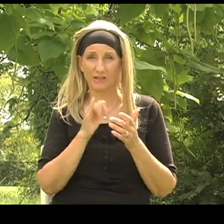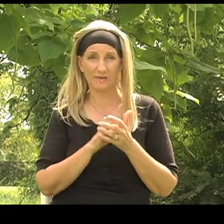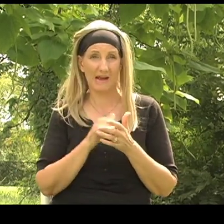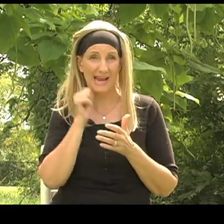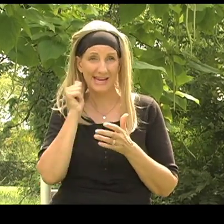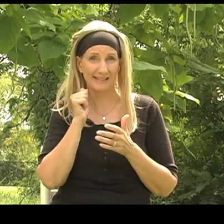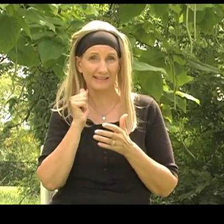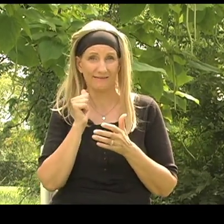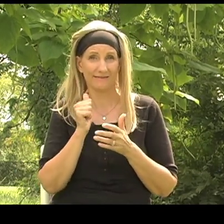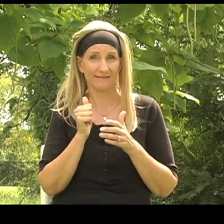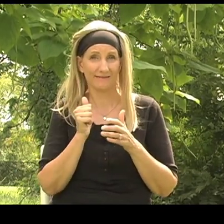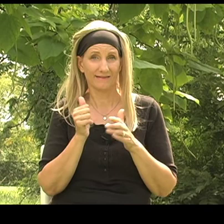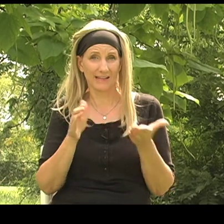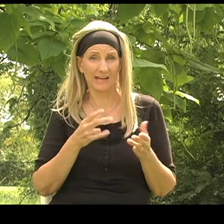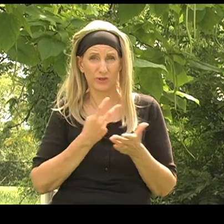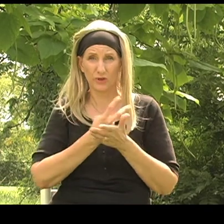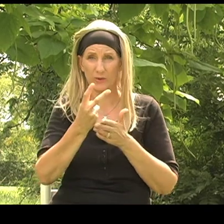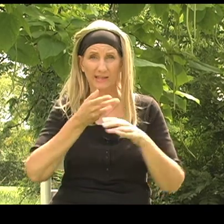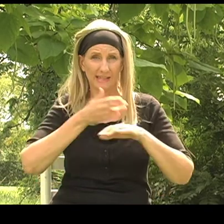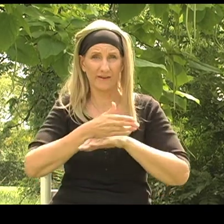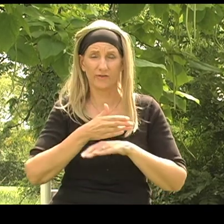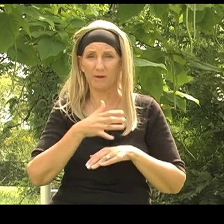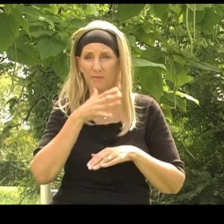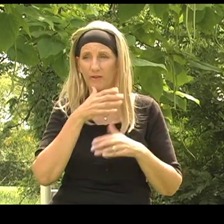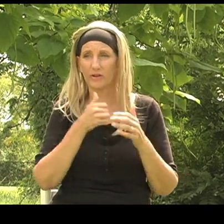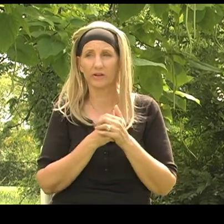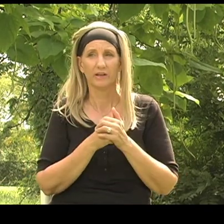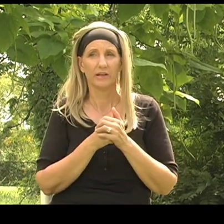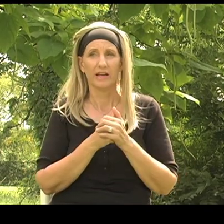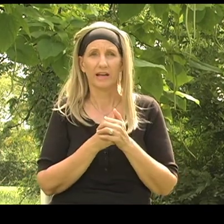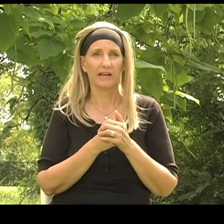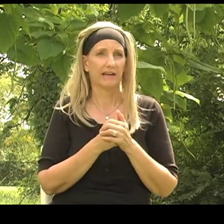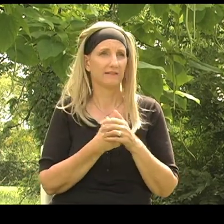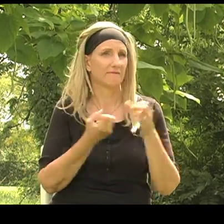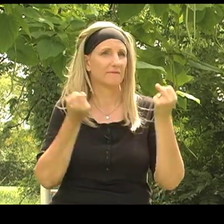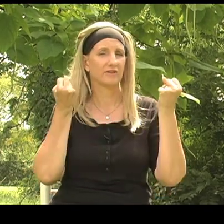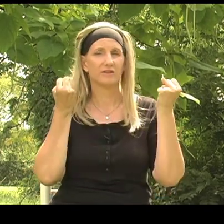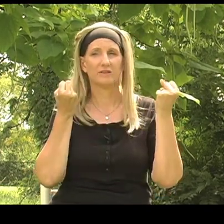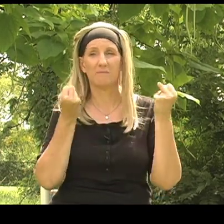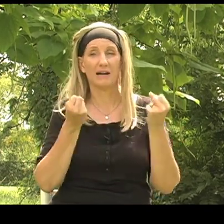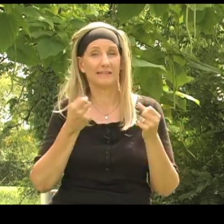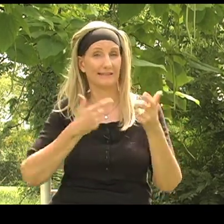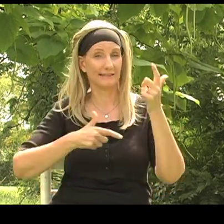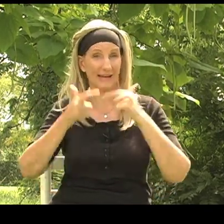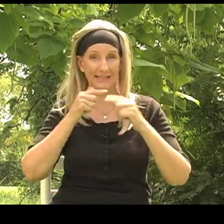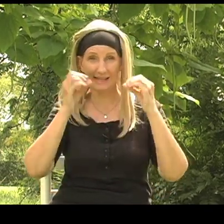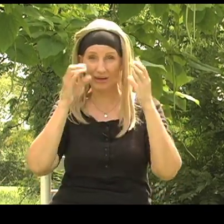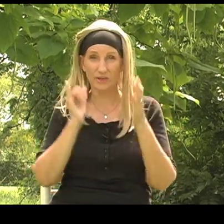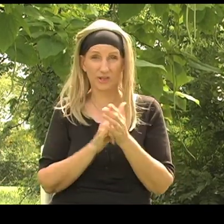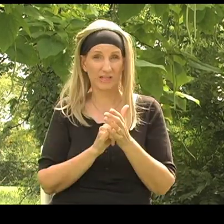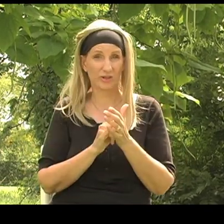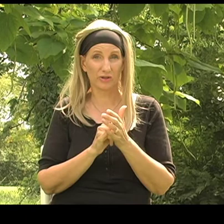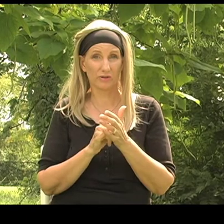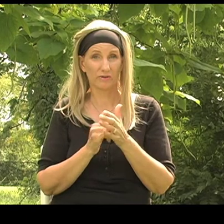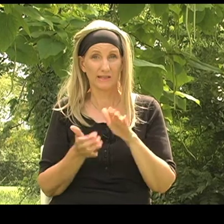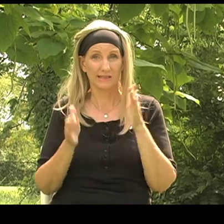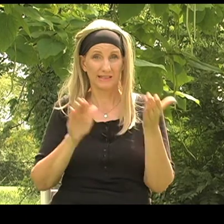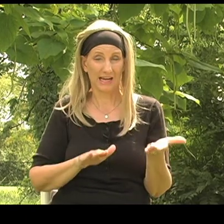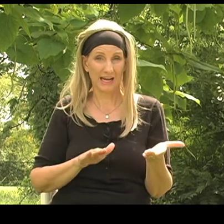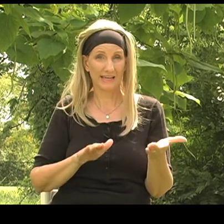my aunt died 2 weeks after my mother, and my sign language teacher died